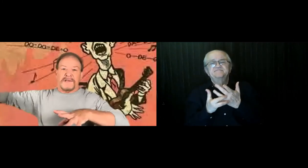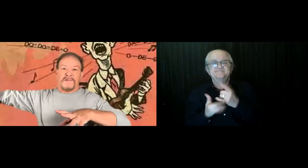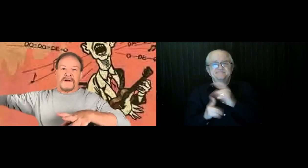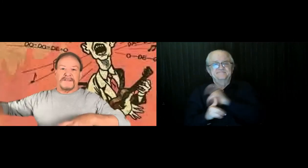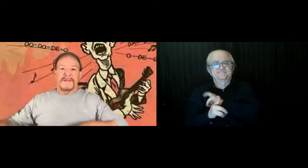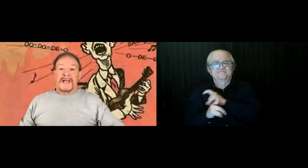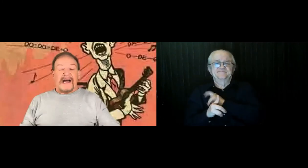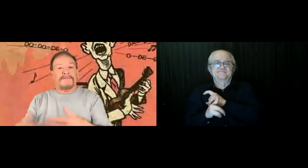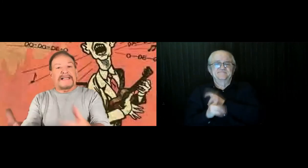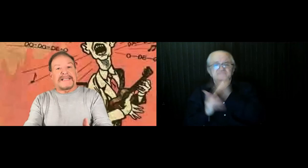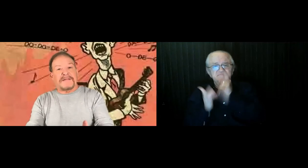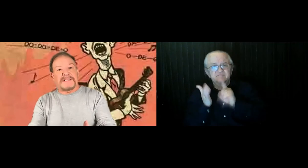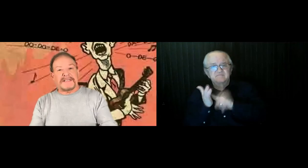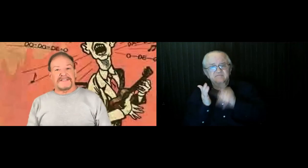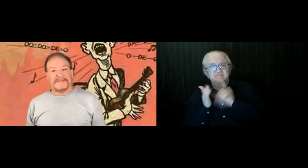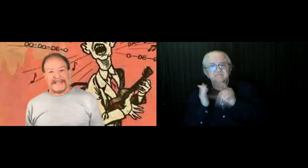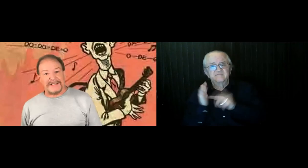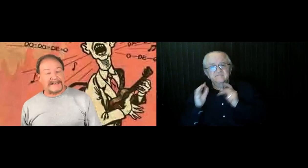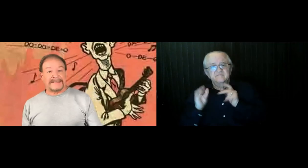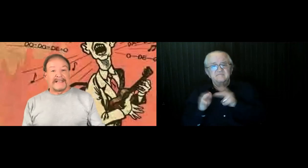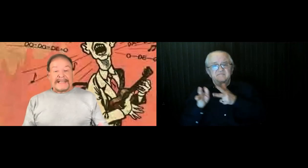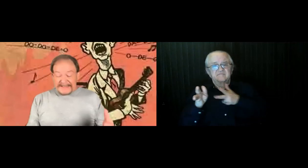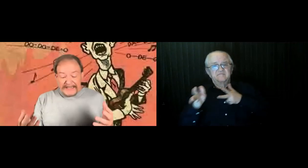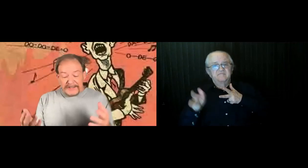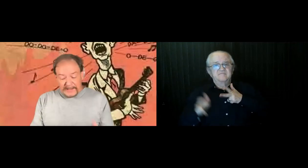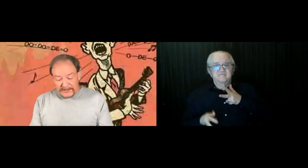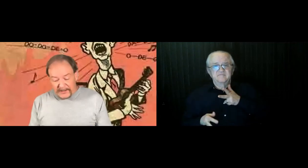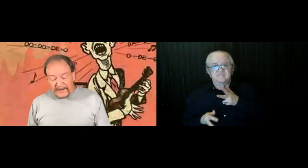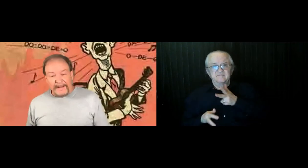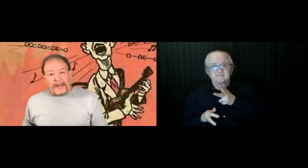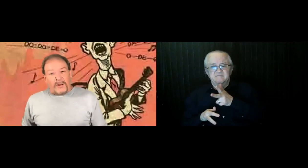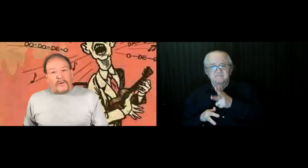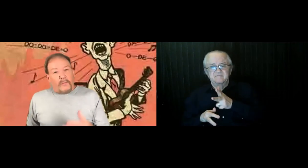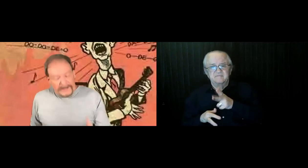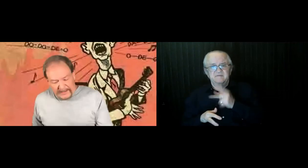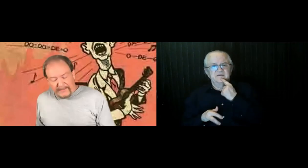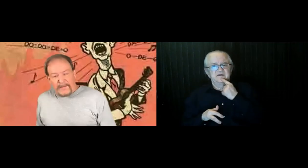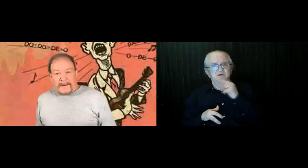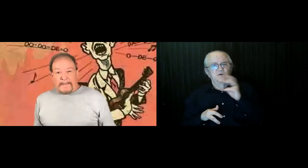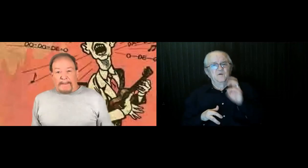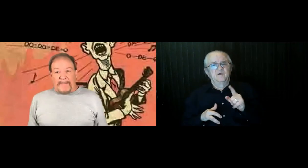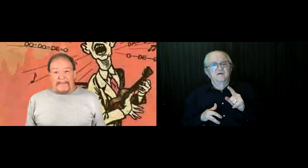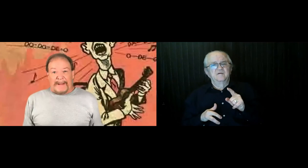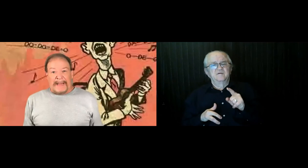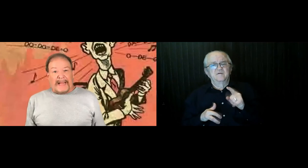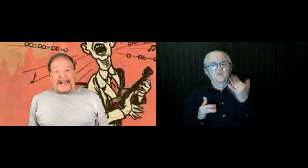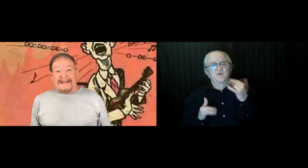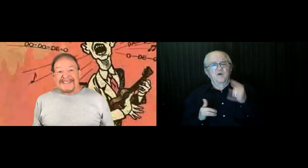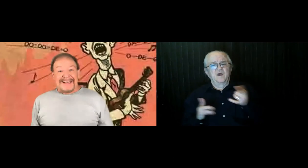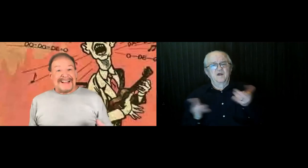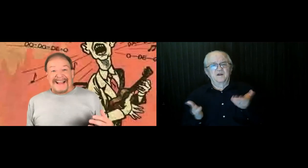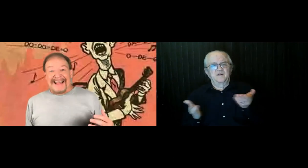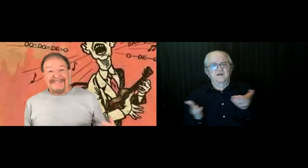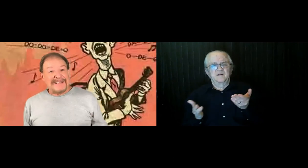cars all the way across. And I finally get up to the customs agent, and he says, "Well, sir, what are you here for?" And